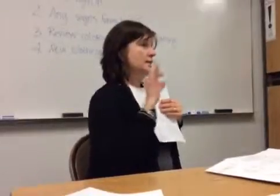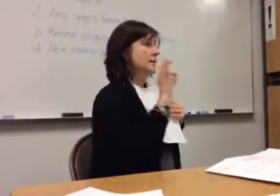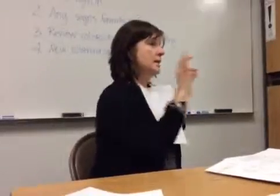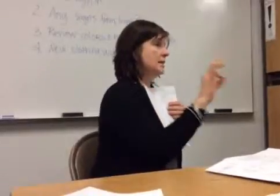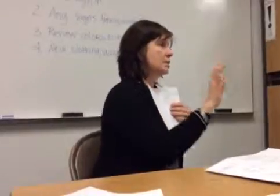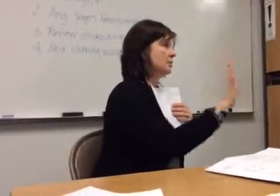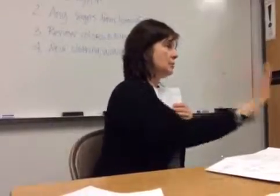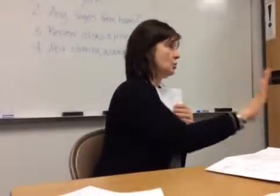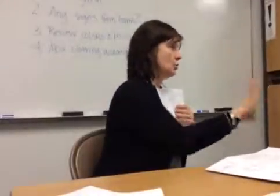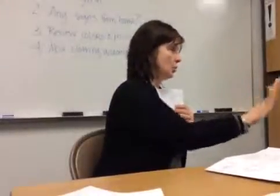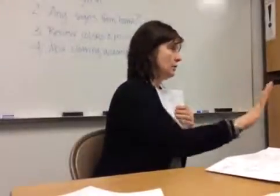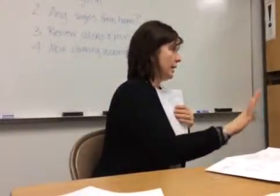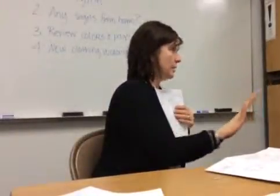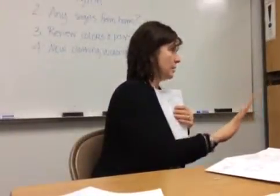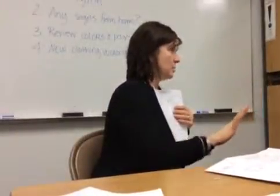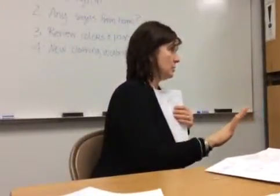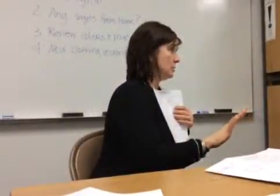and attaching them to your language.